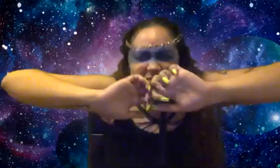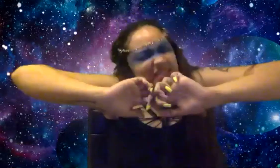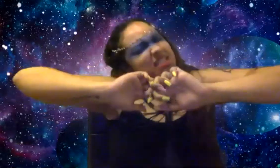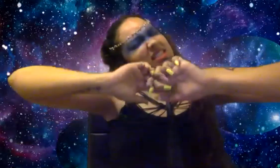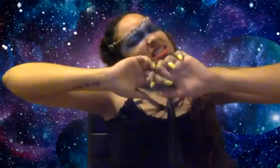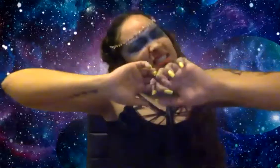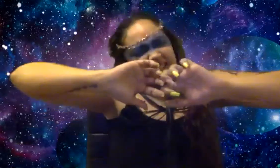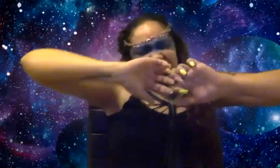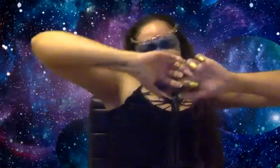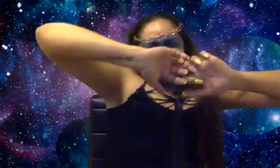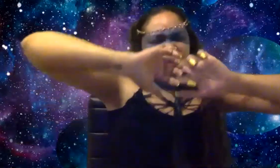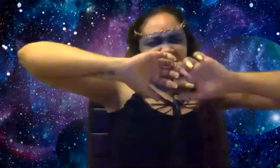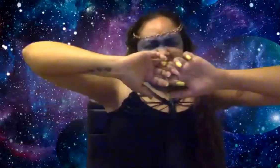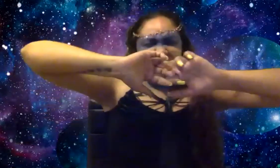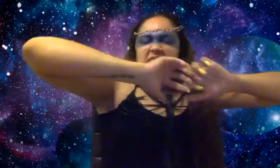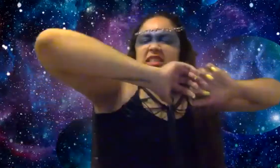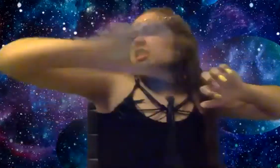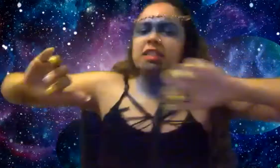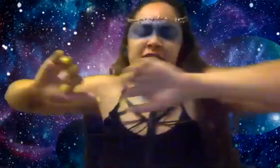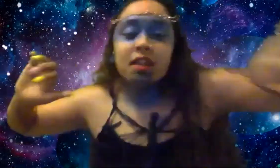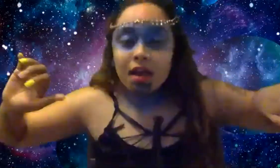I had to push and pull and claw my way through.